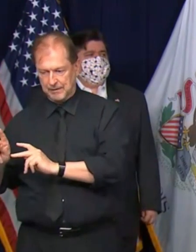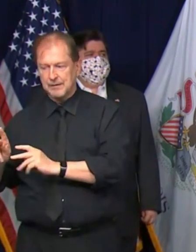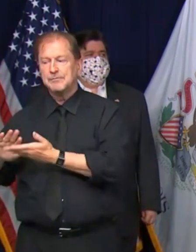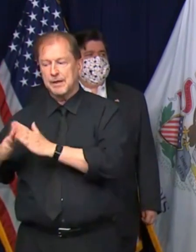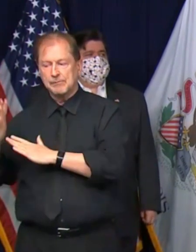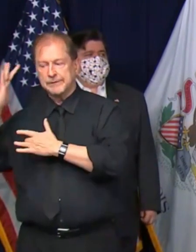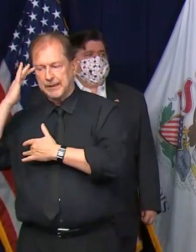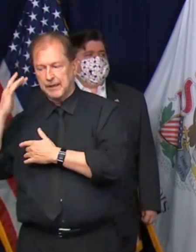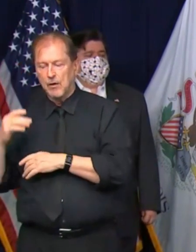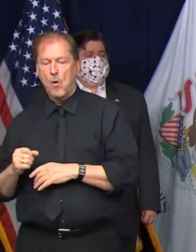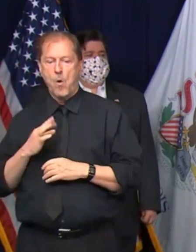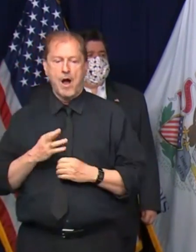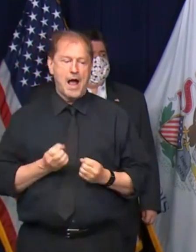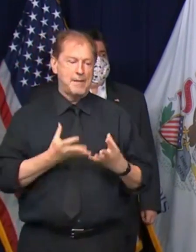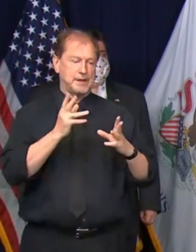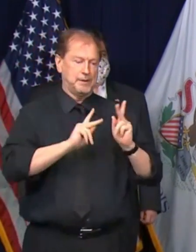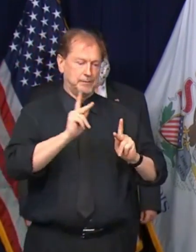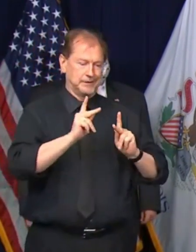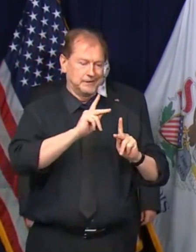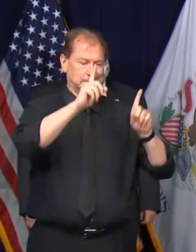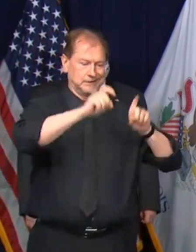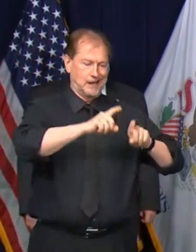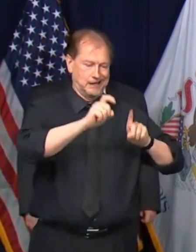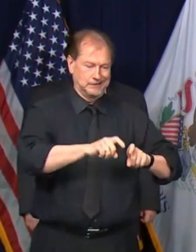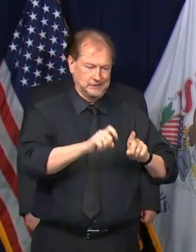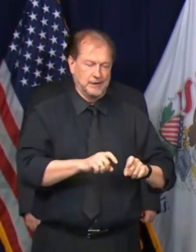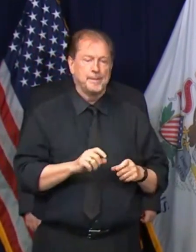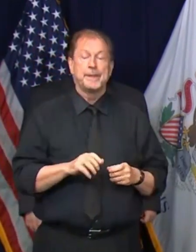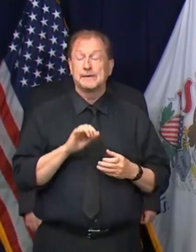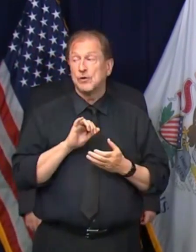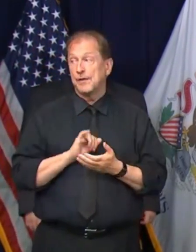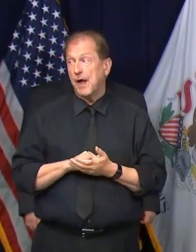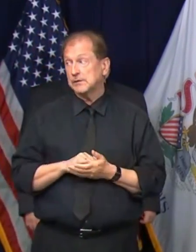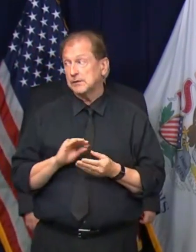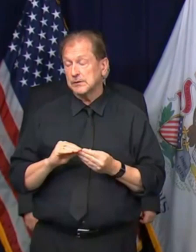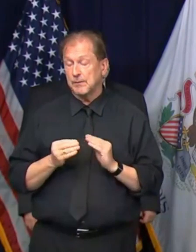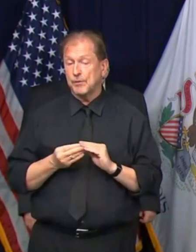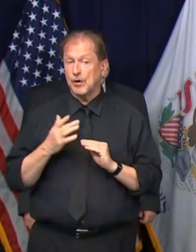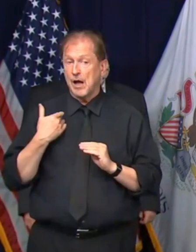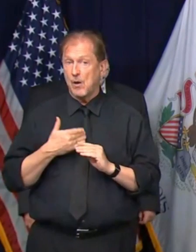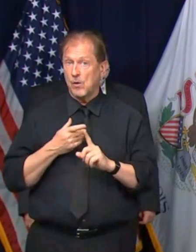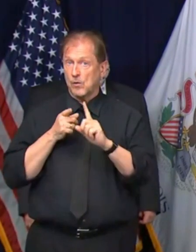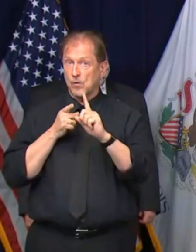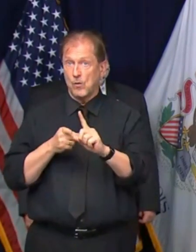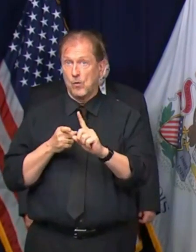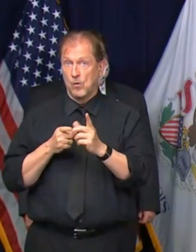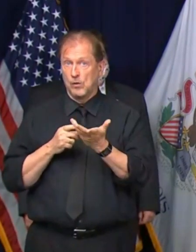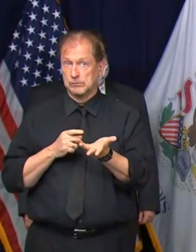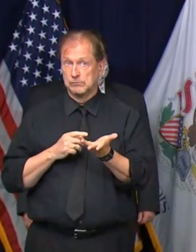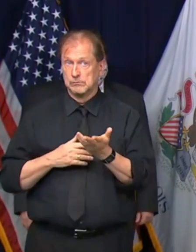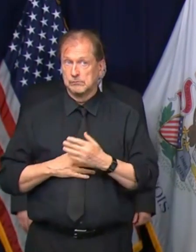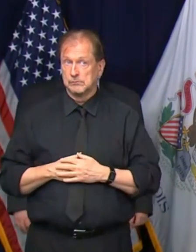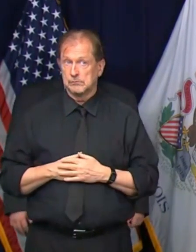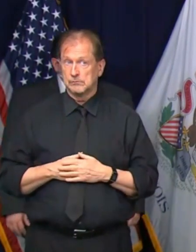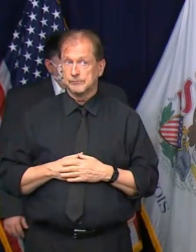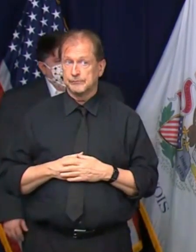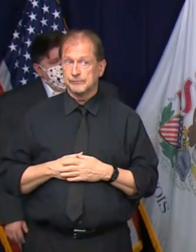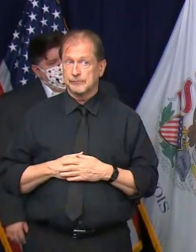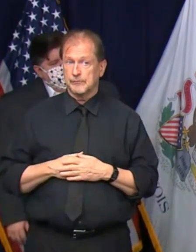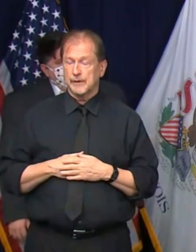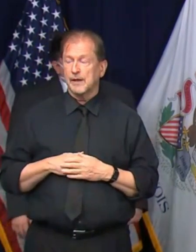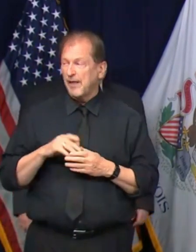people were totally tested. And so that is the number that would that we're trying to give as the